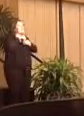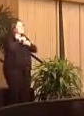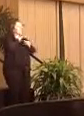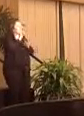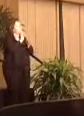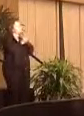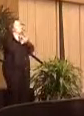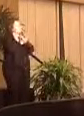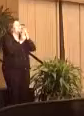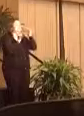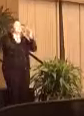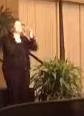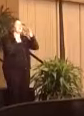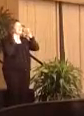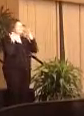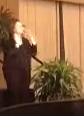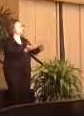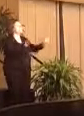really sold. So,